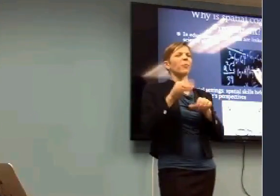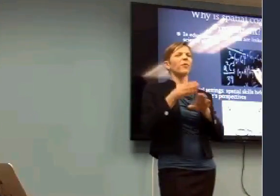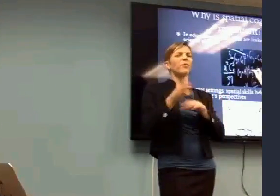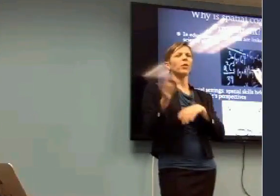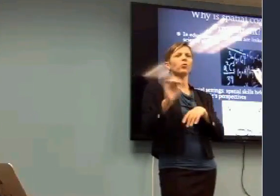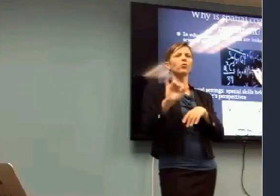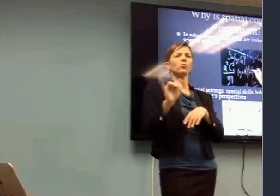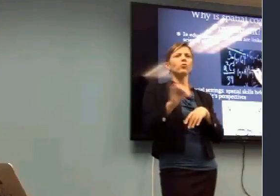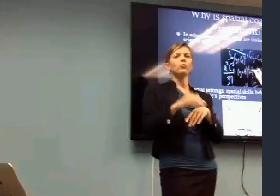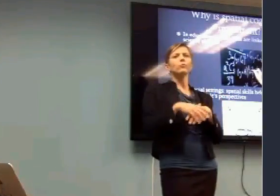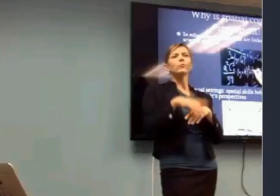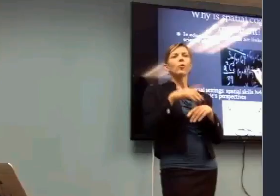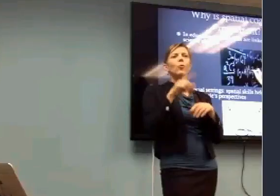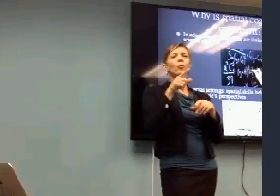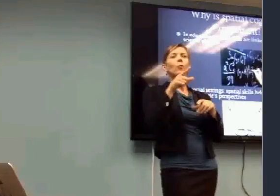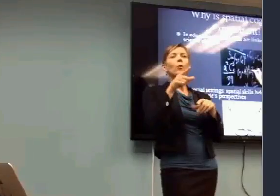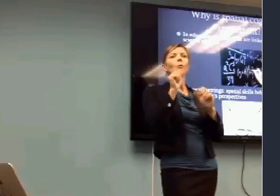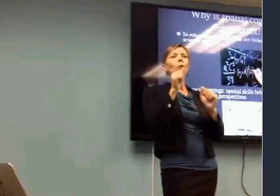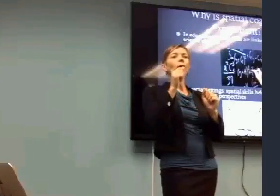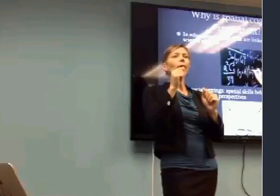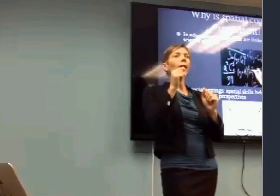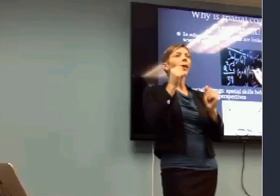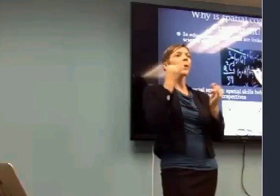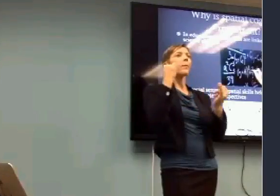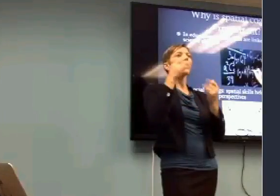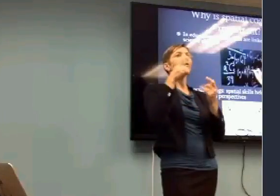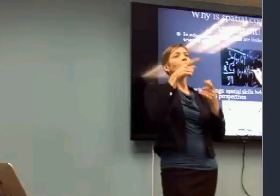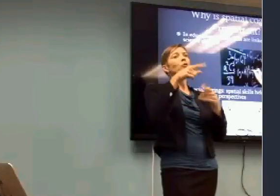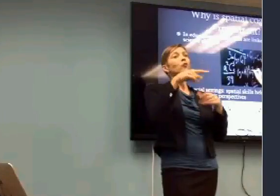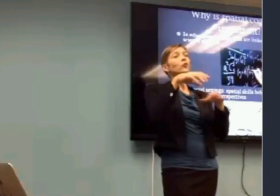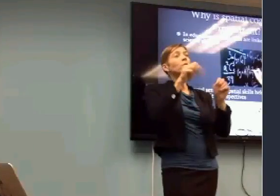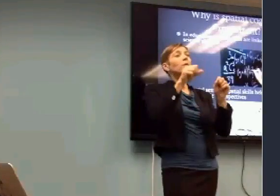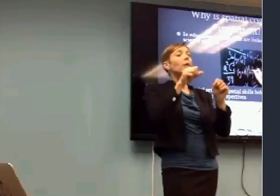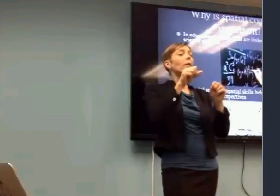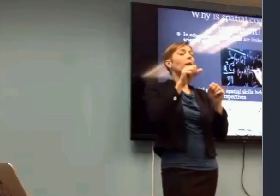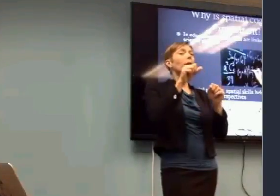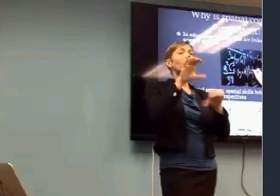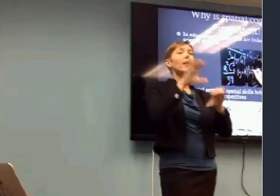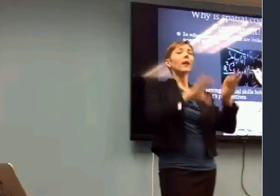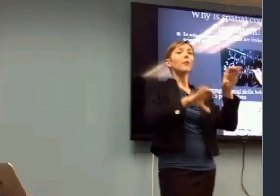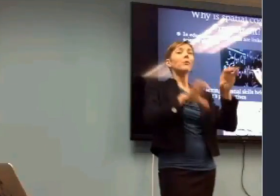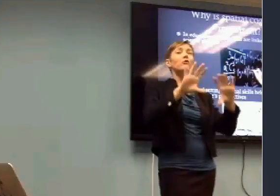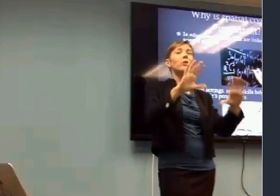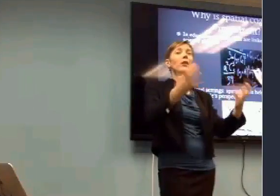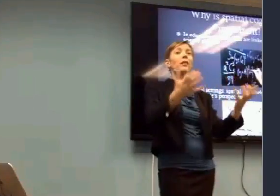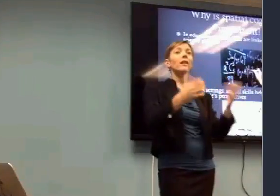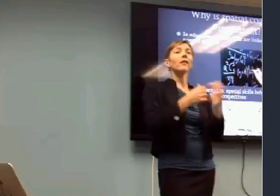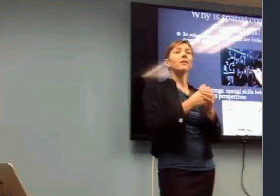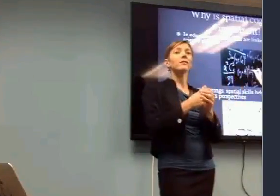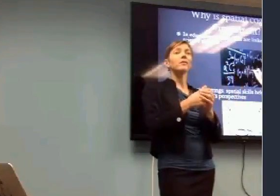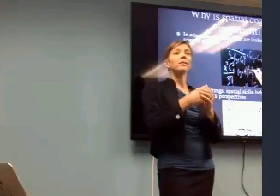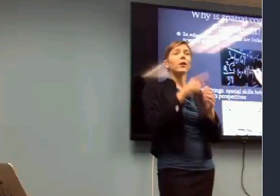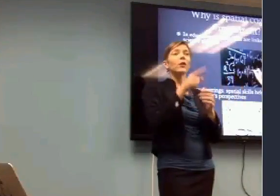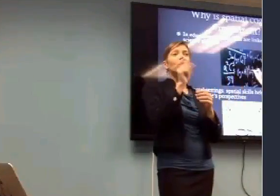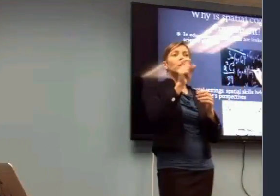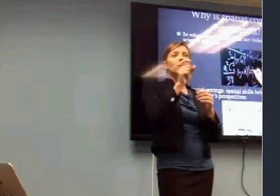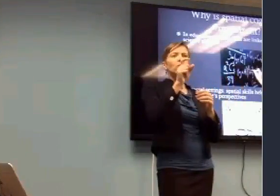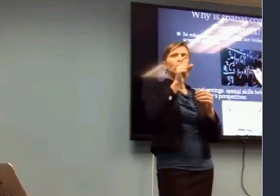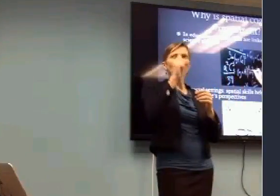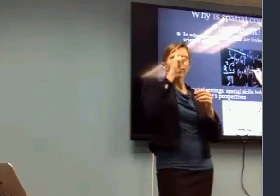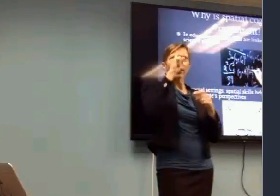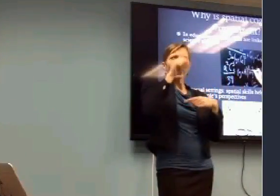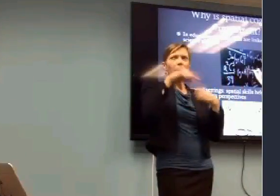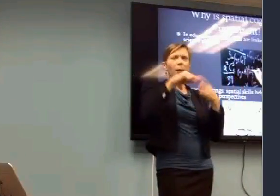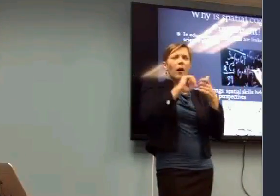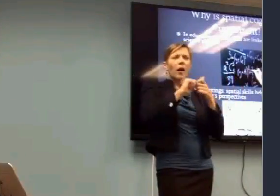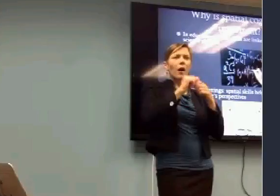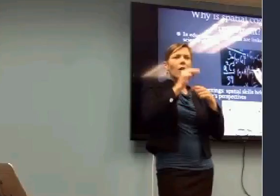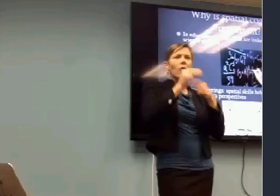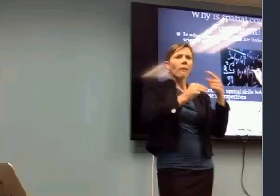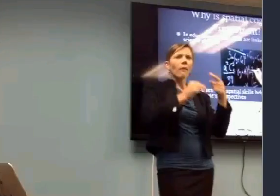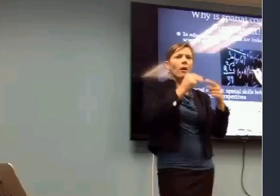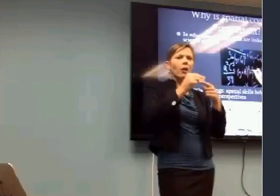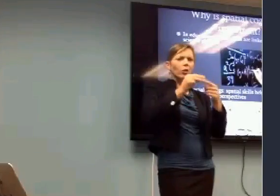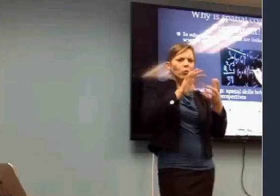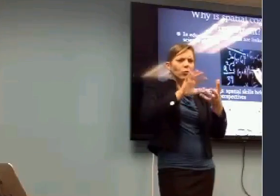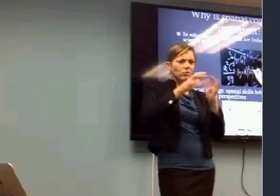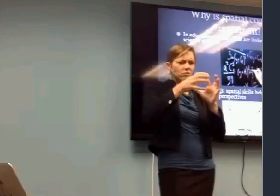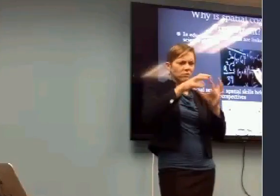So they're linked to the fields of math, mathematical conceptualization, and science class. So in order to be able to